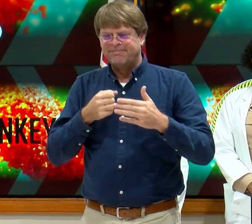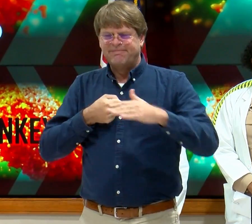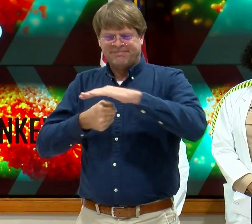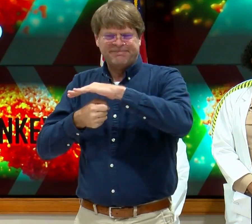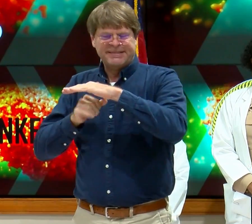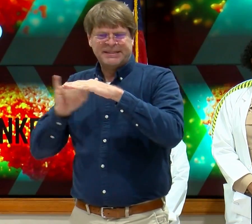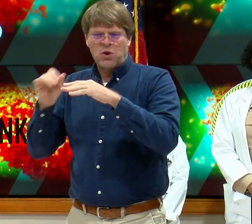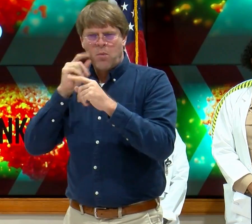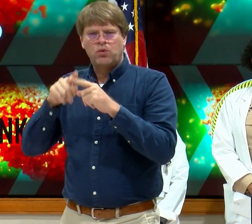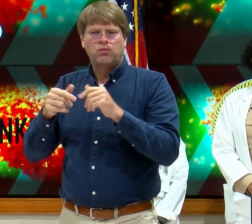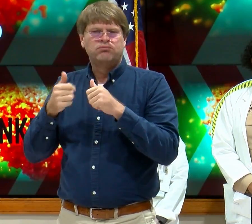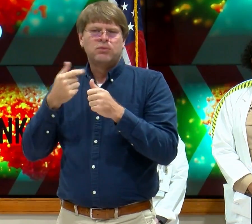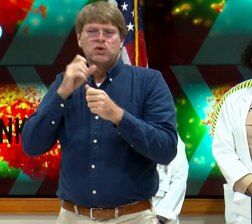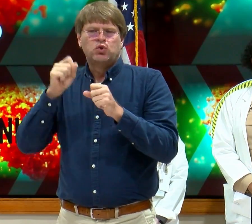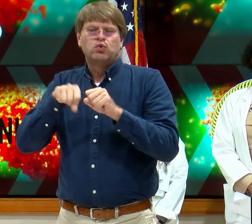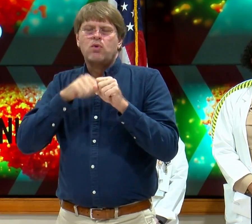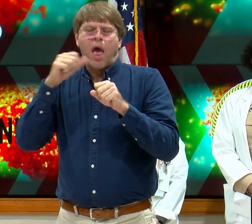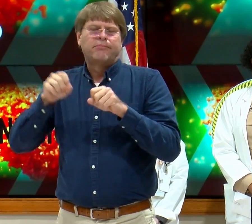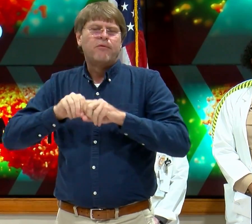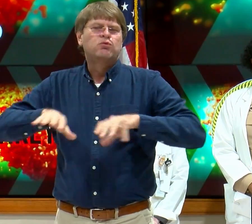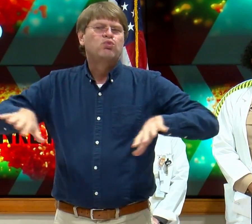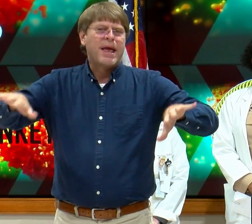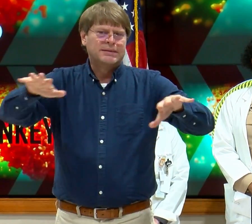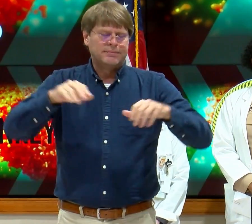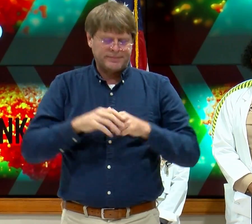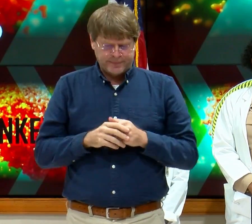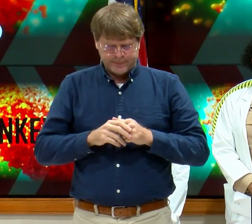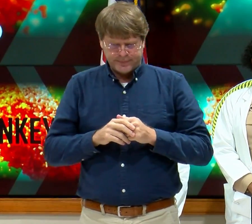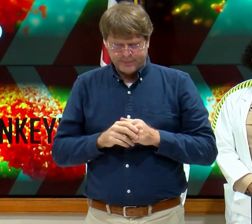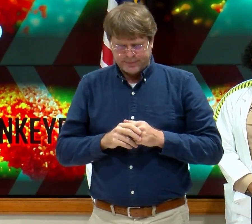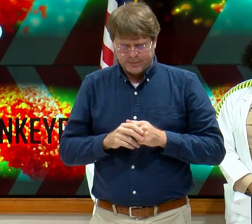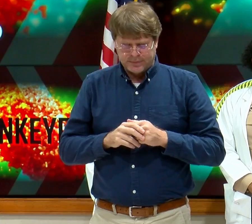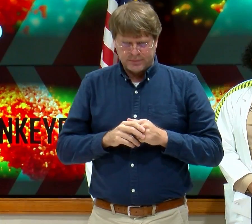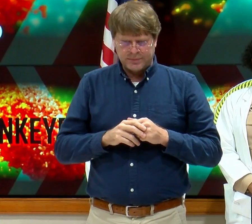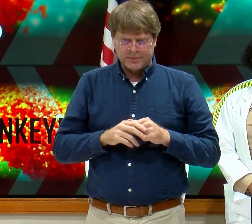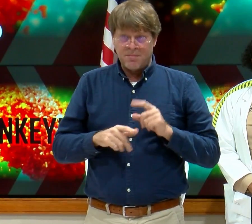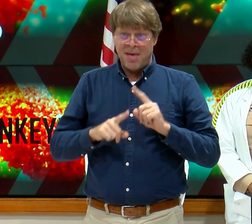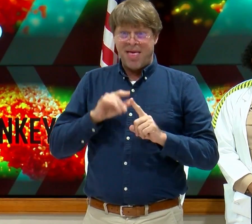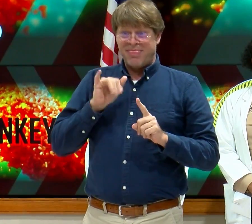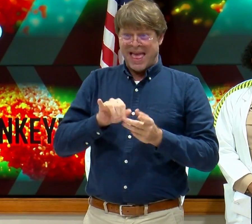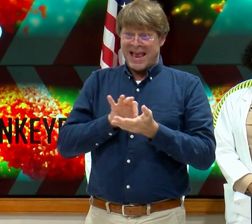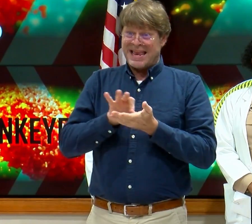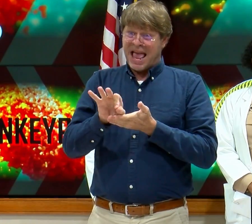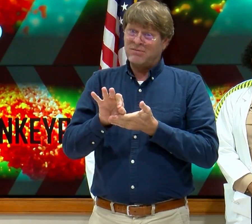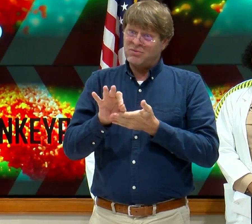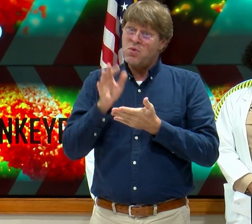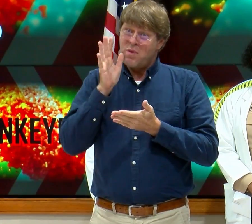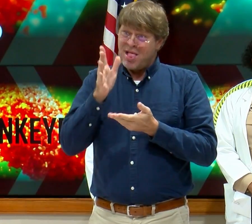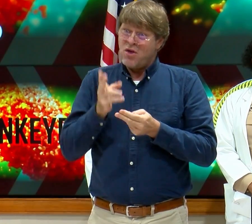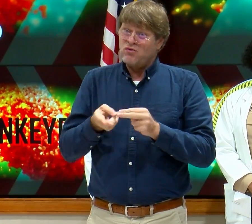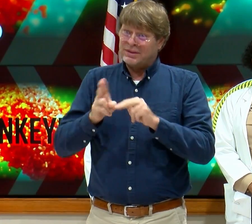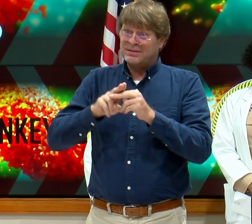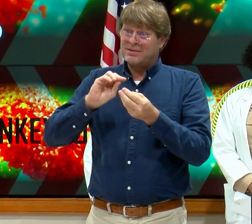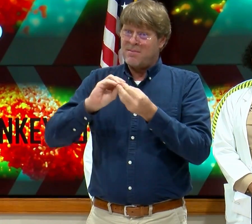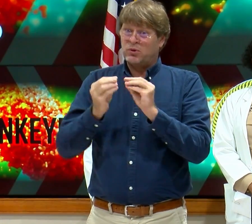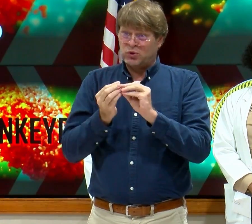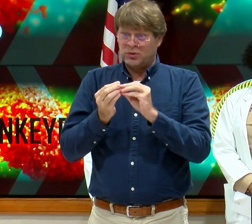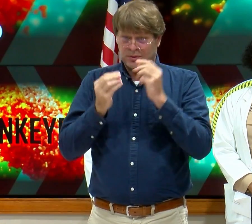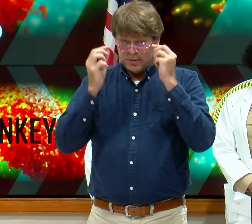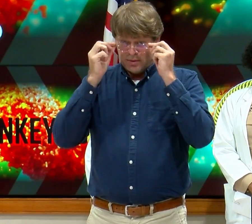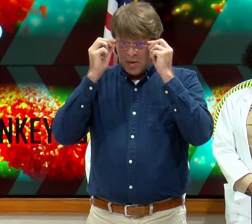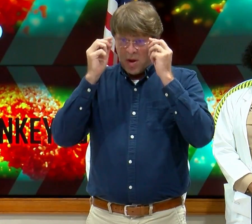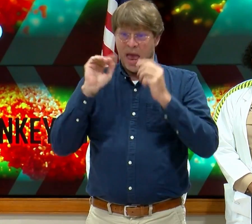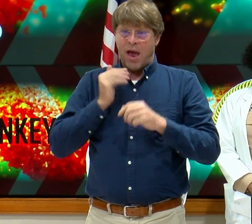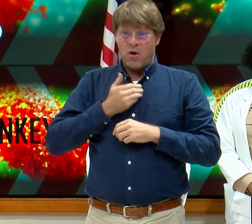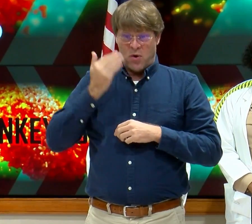to avoid spreading the infection. However, this case count is likely to increase based on